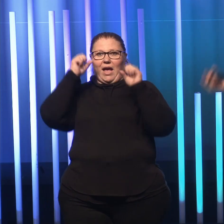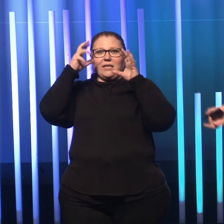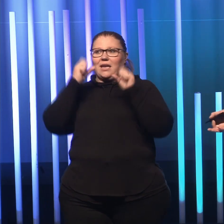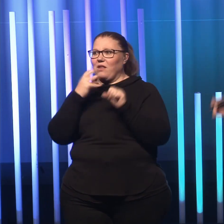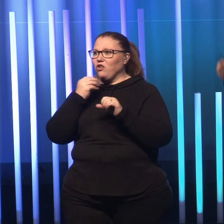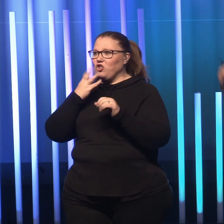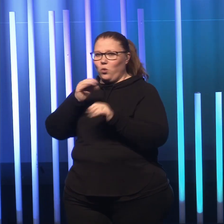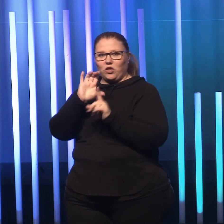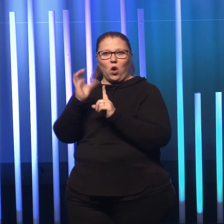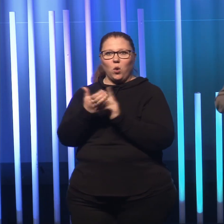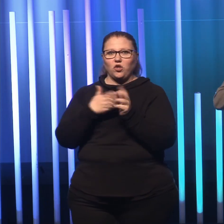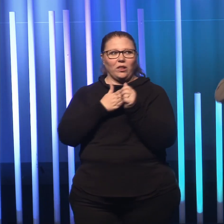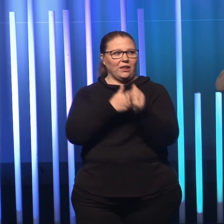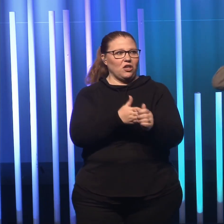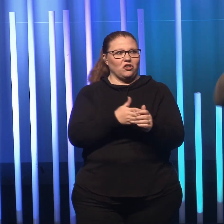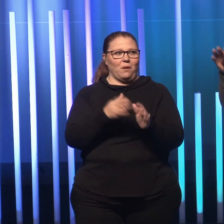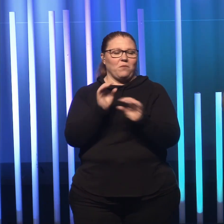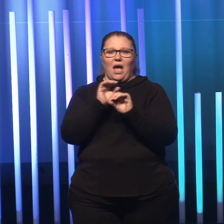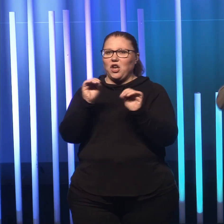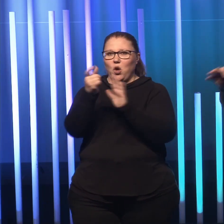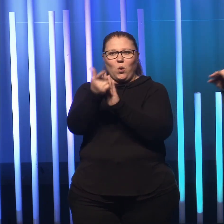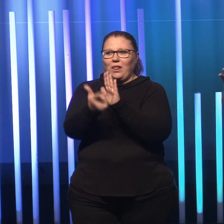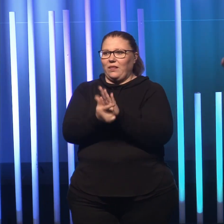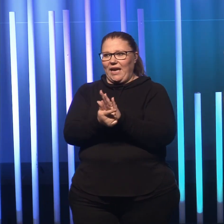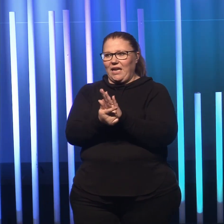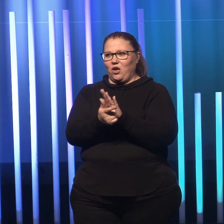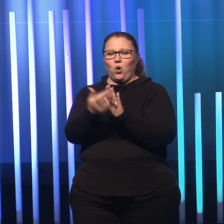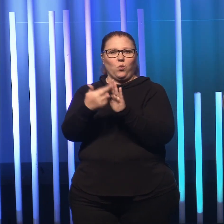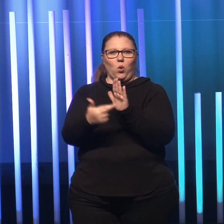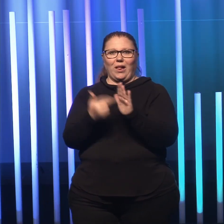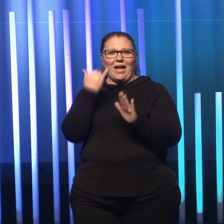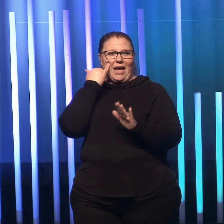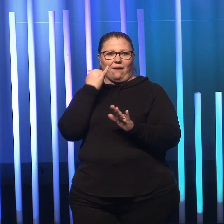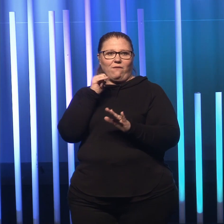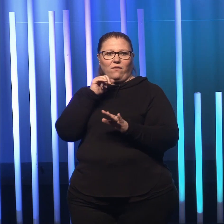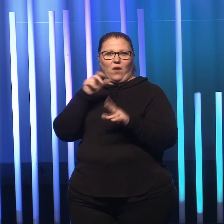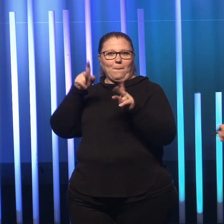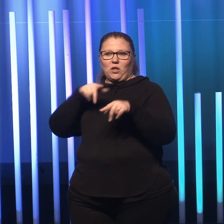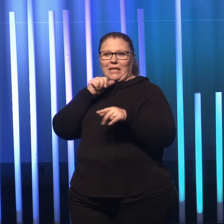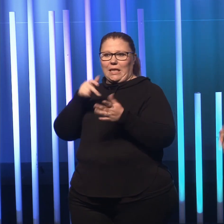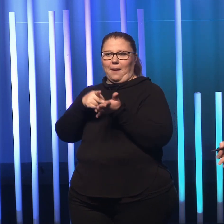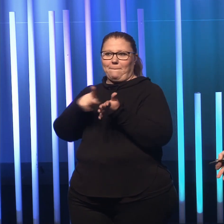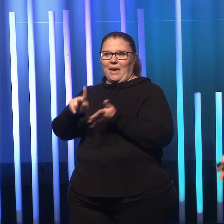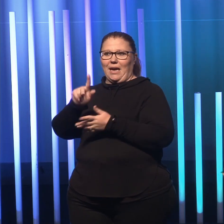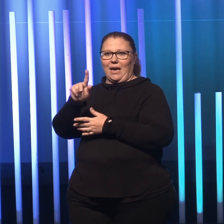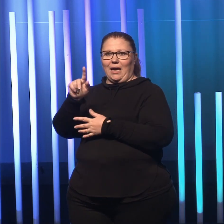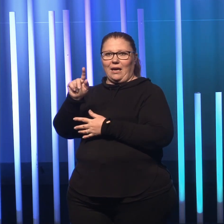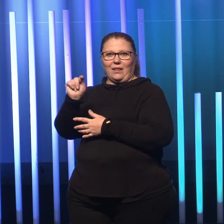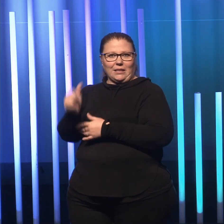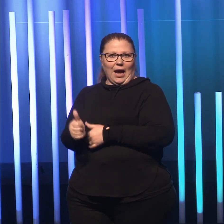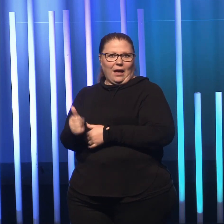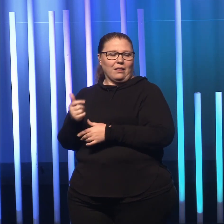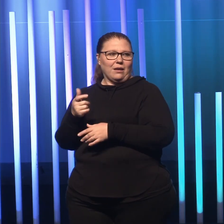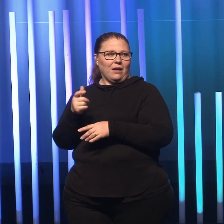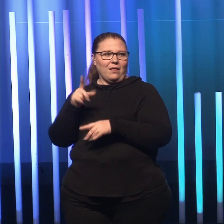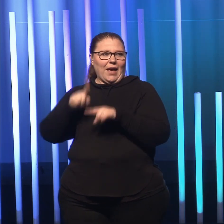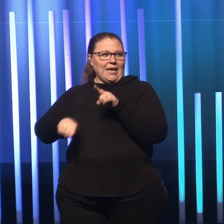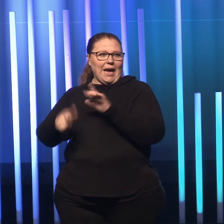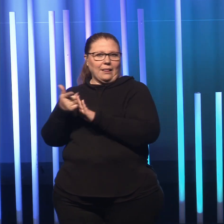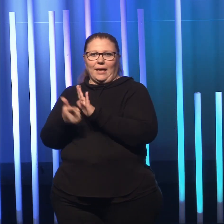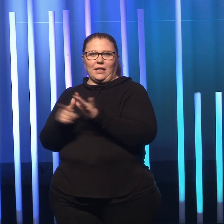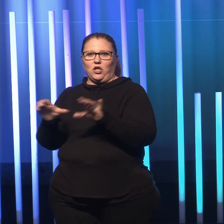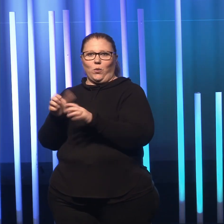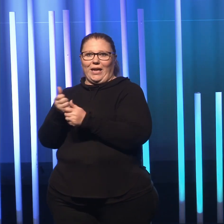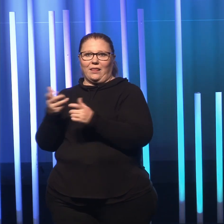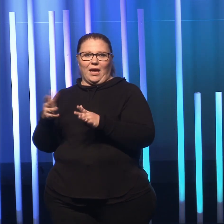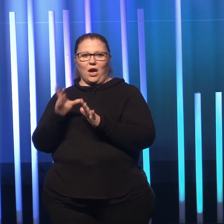Jewish leadership had no legal sanction if a person didn't pay their tithe. They couldn't legally do anything. And neither would Rome.